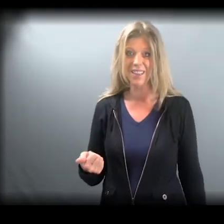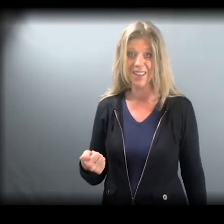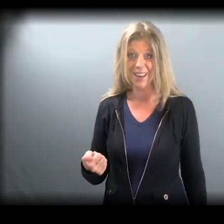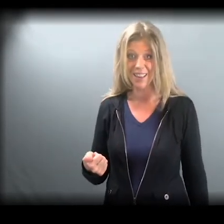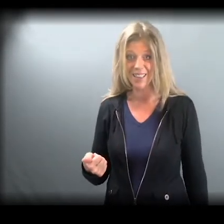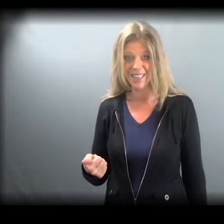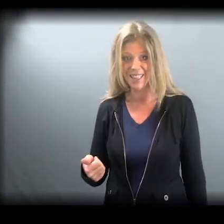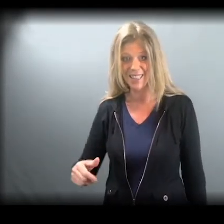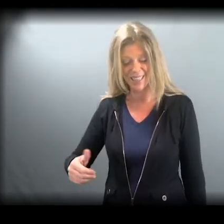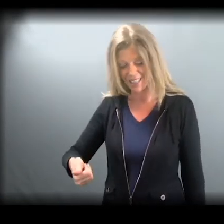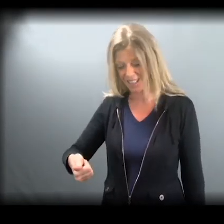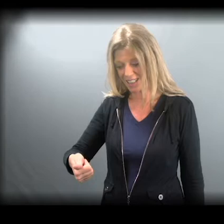The